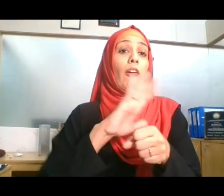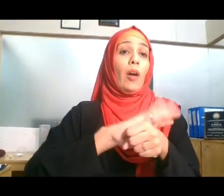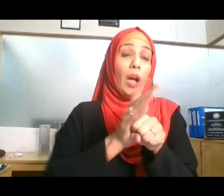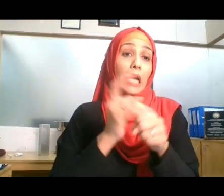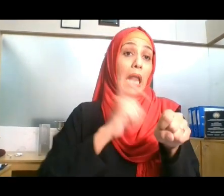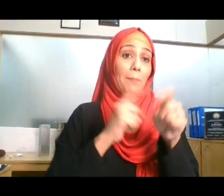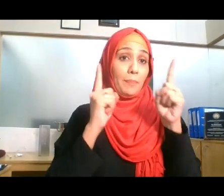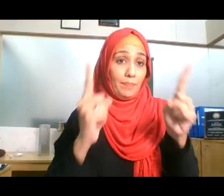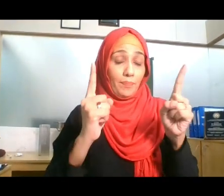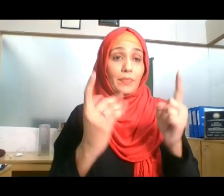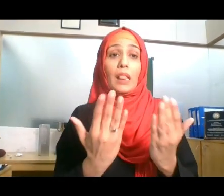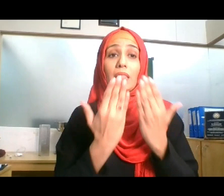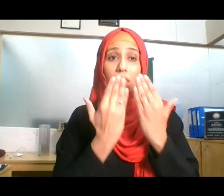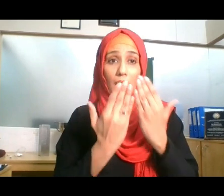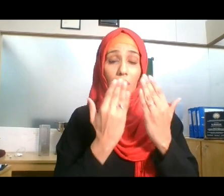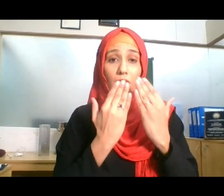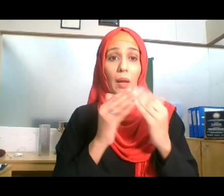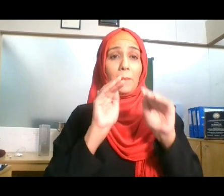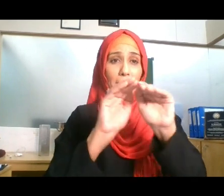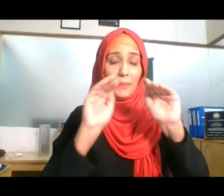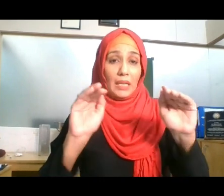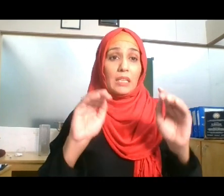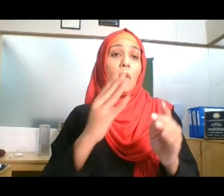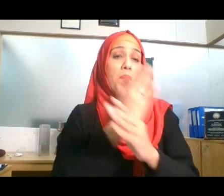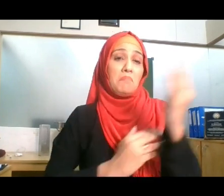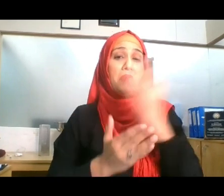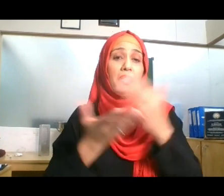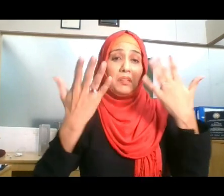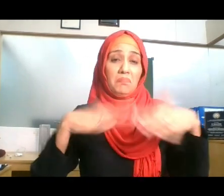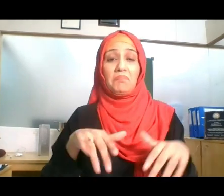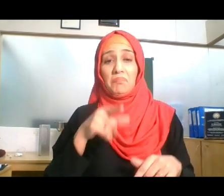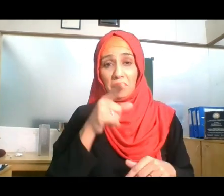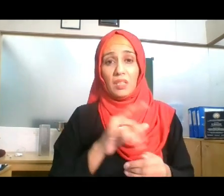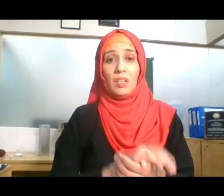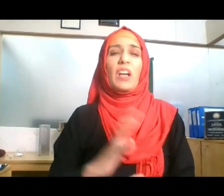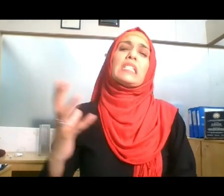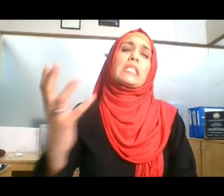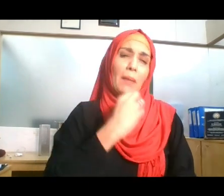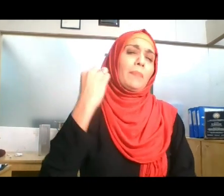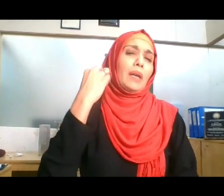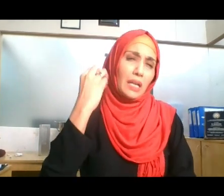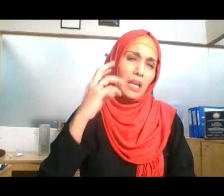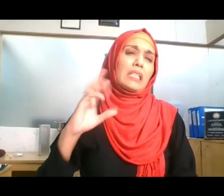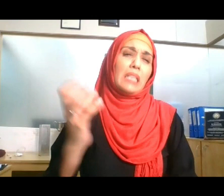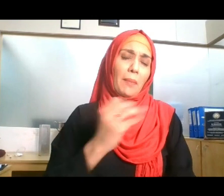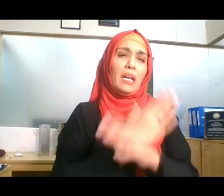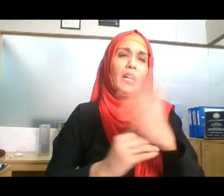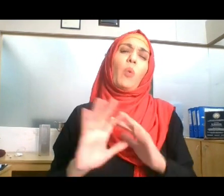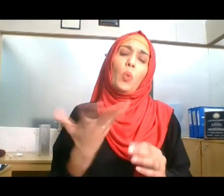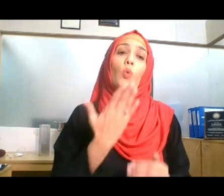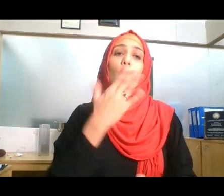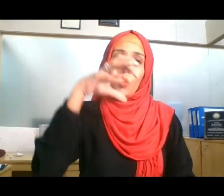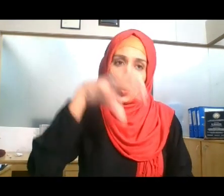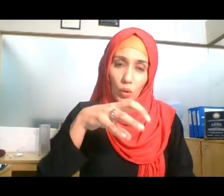period, education for children with disabilities, or in fact, everyone with disabilities, whether it is schools